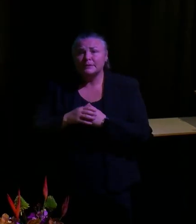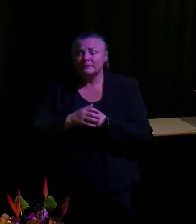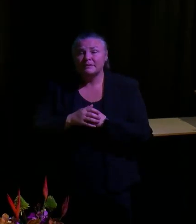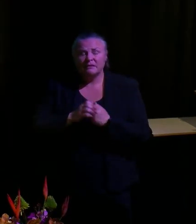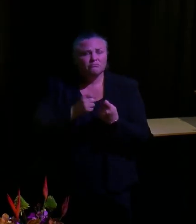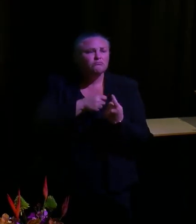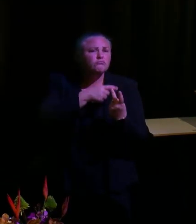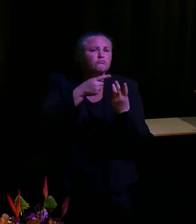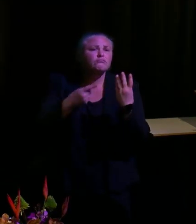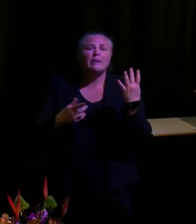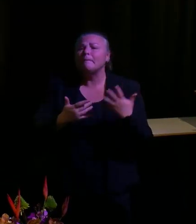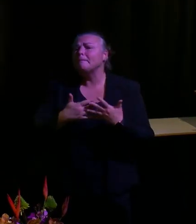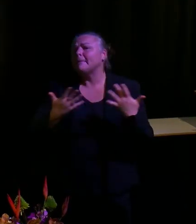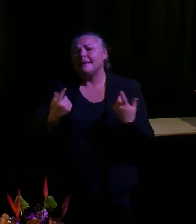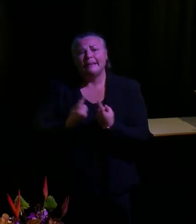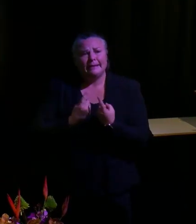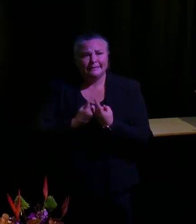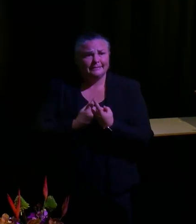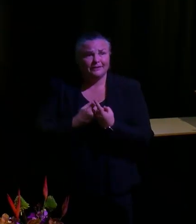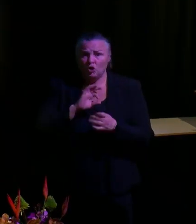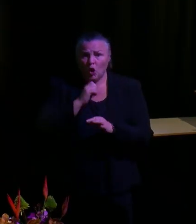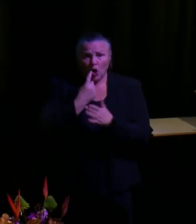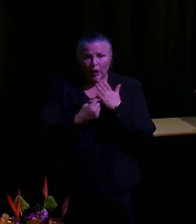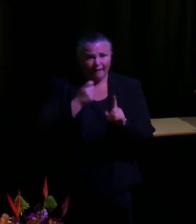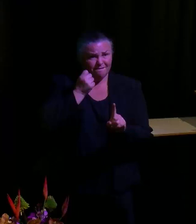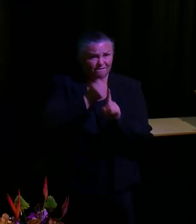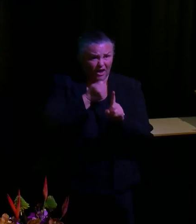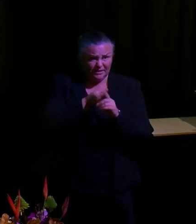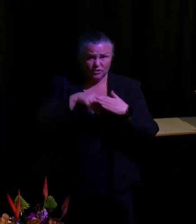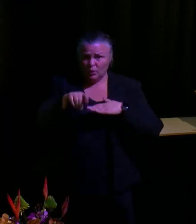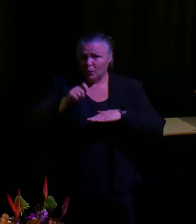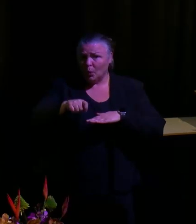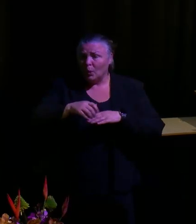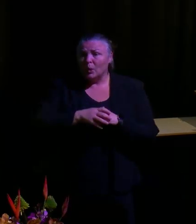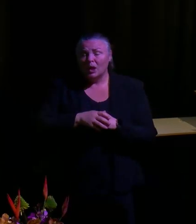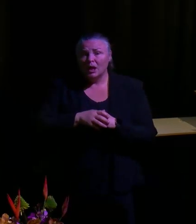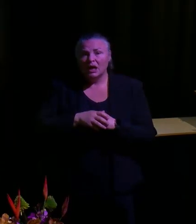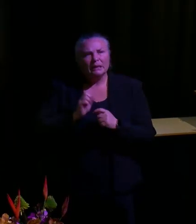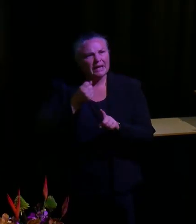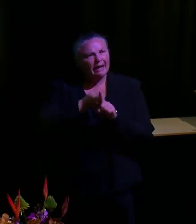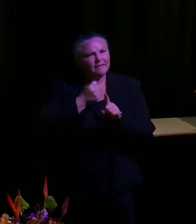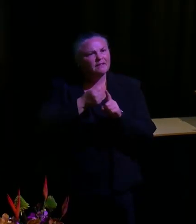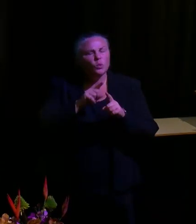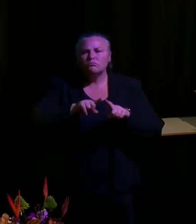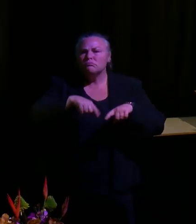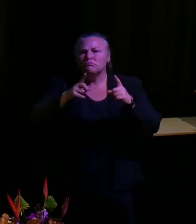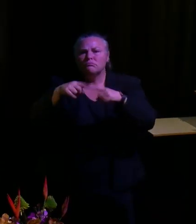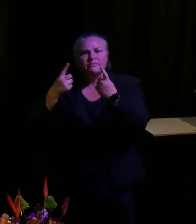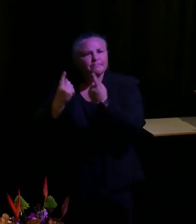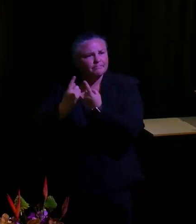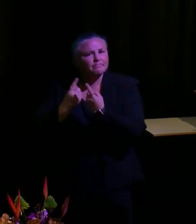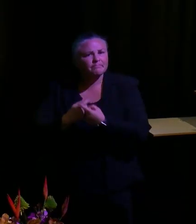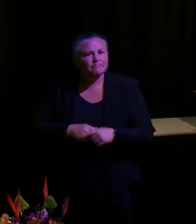many things. He didn't just fight for that case. He did many things, and he was an advocate in many different levels also. So, yeah, so